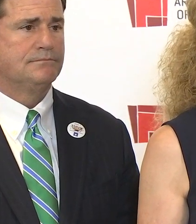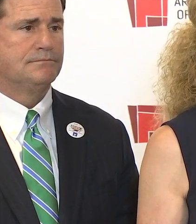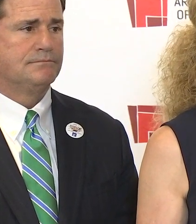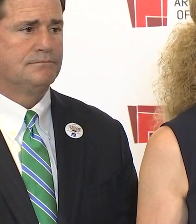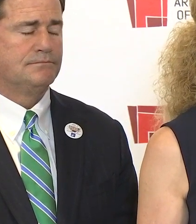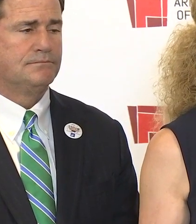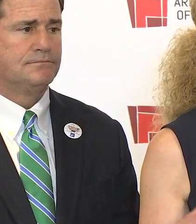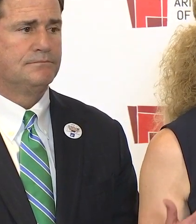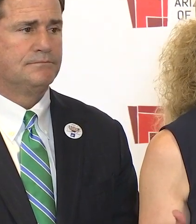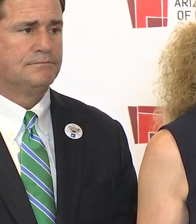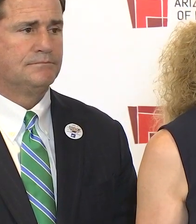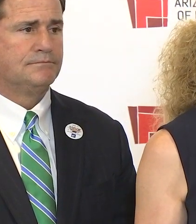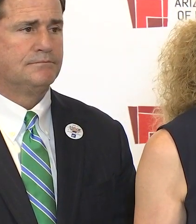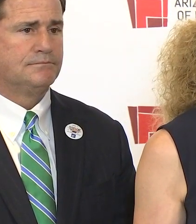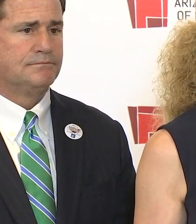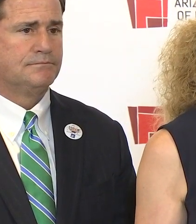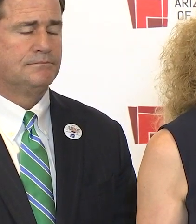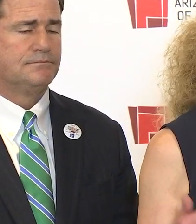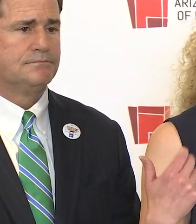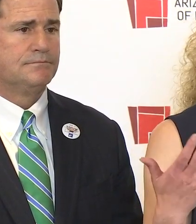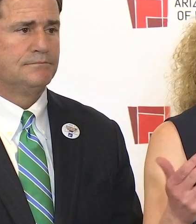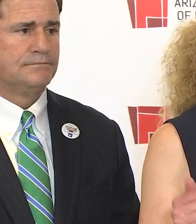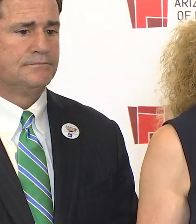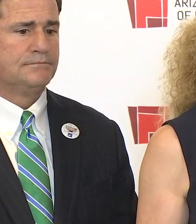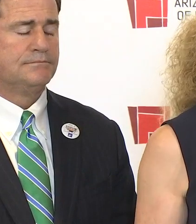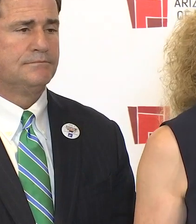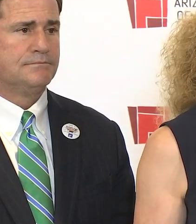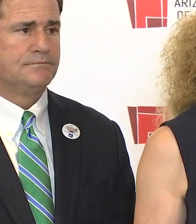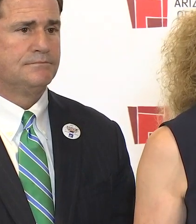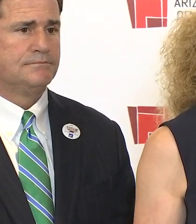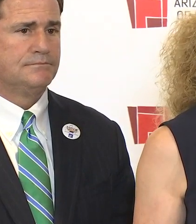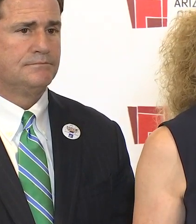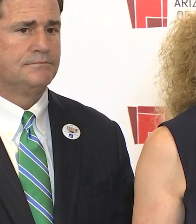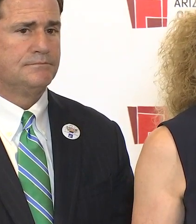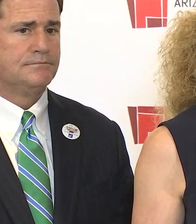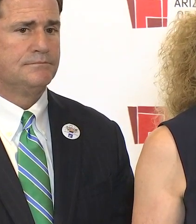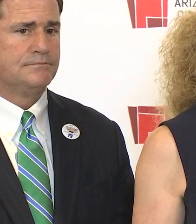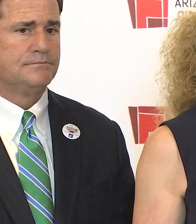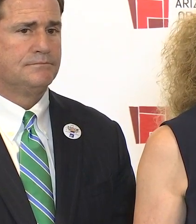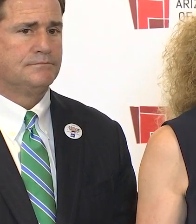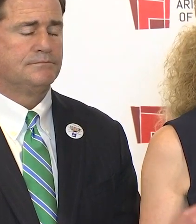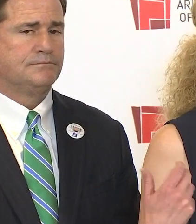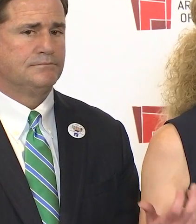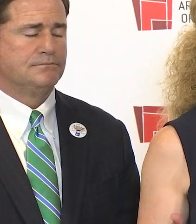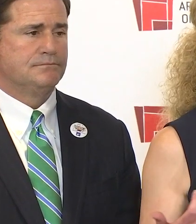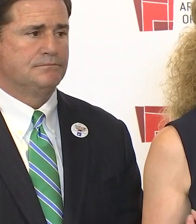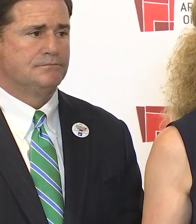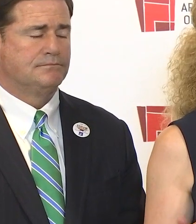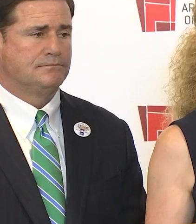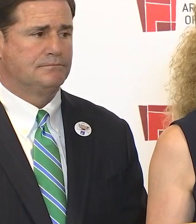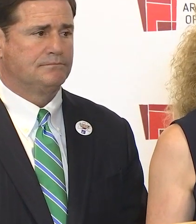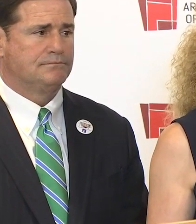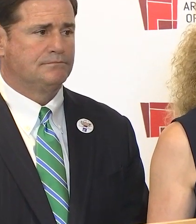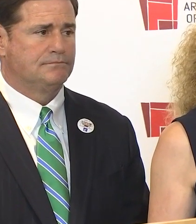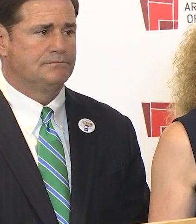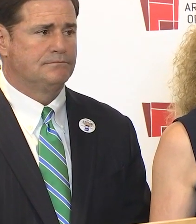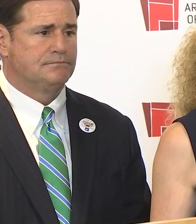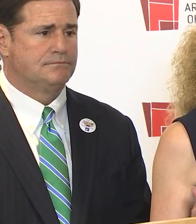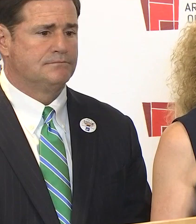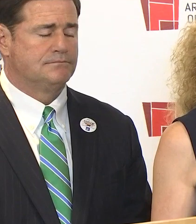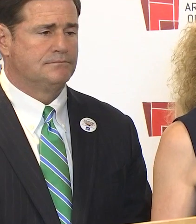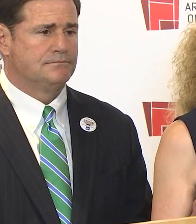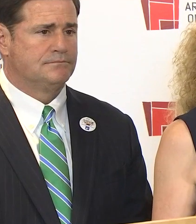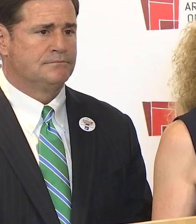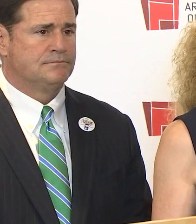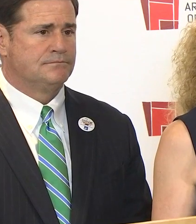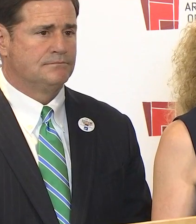recently brought on capacity for healthcare providers to order it just like you normally would when you go to your healthcare provider's office. And we're working with healthcare providers